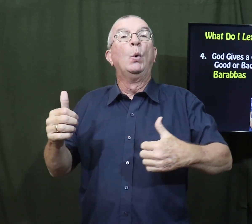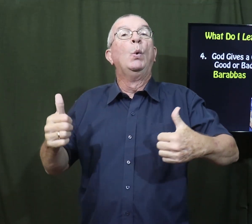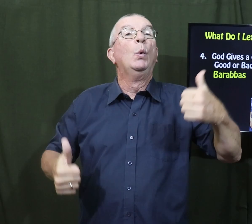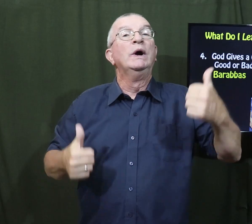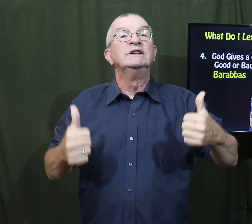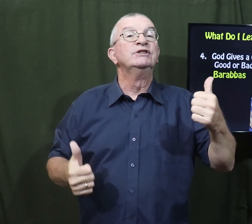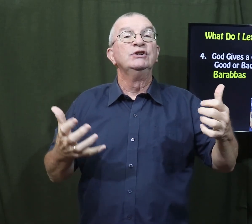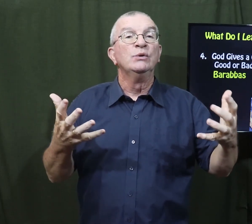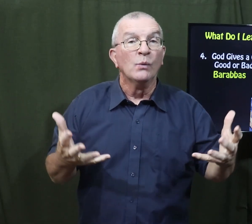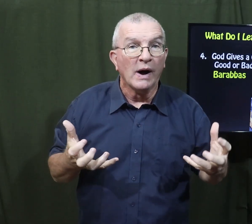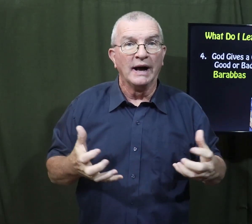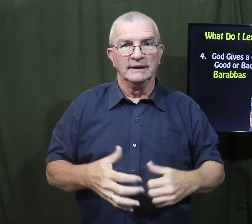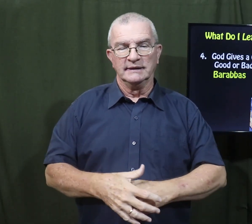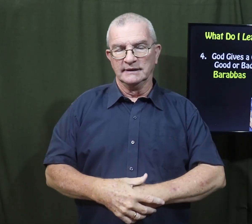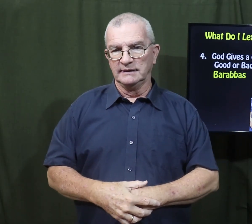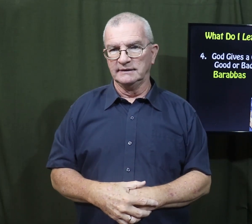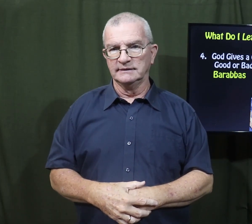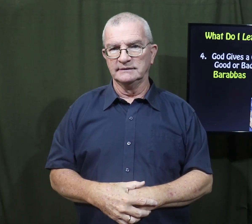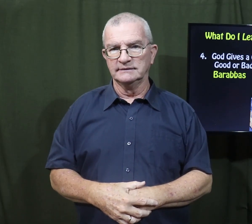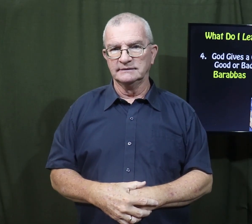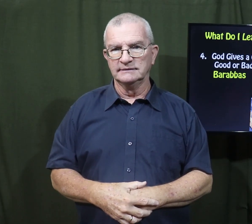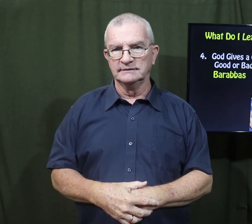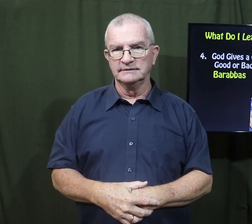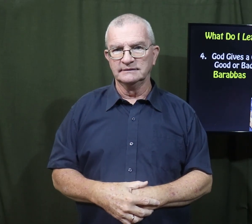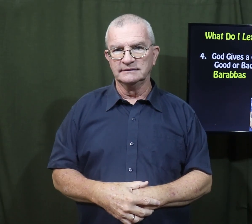or Jesus. Which one do you want?